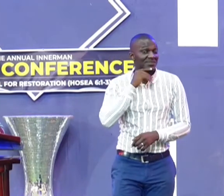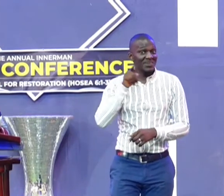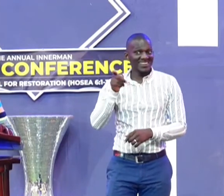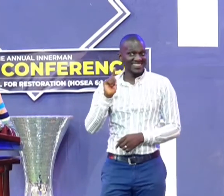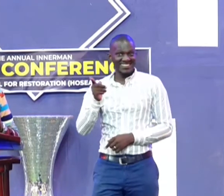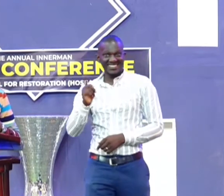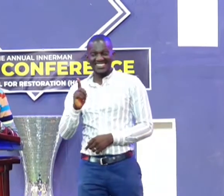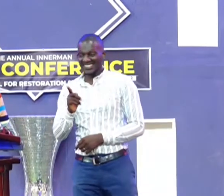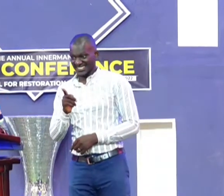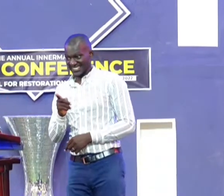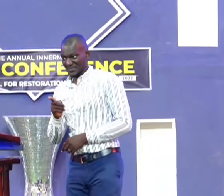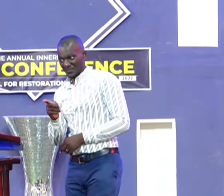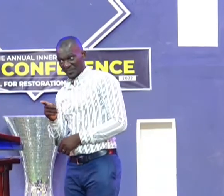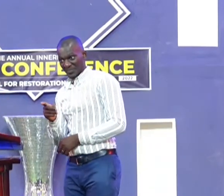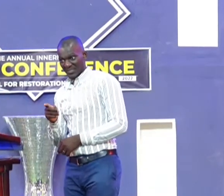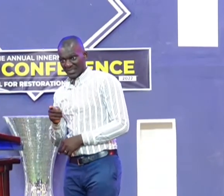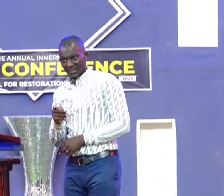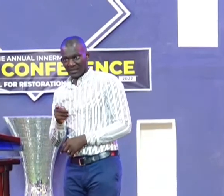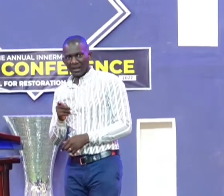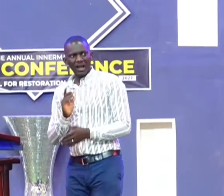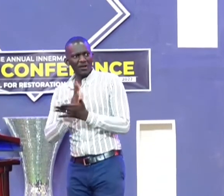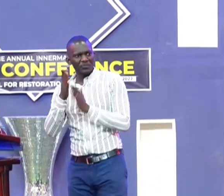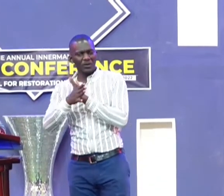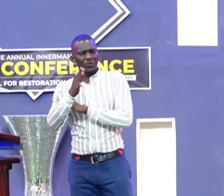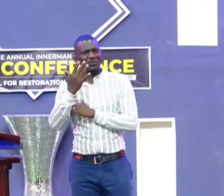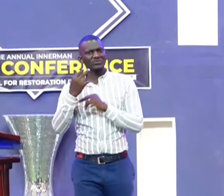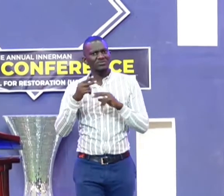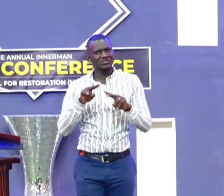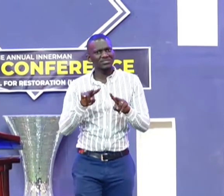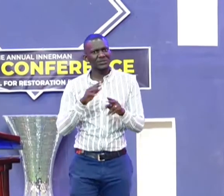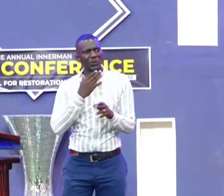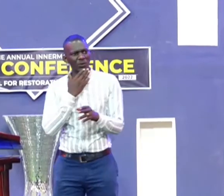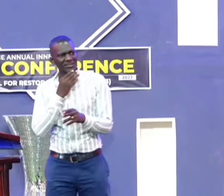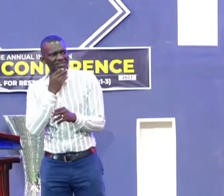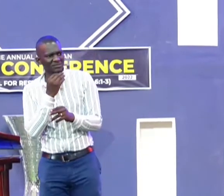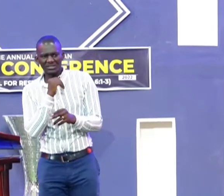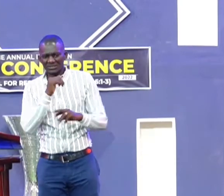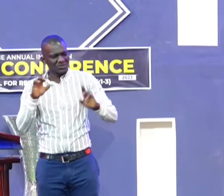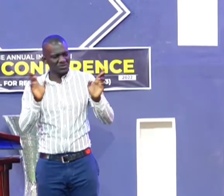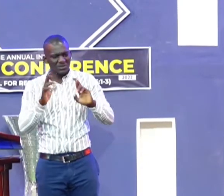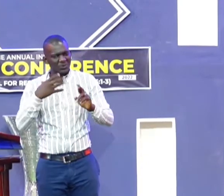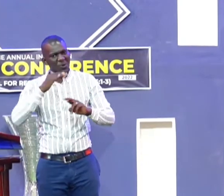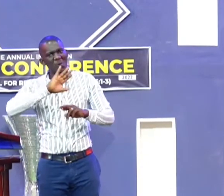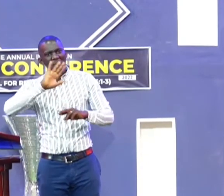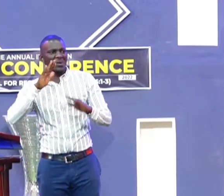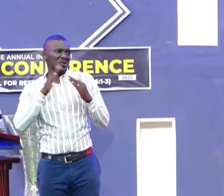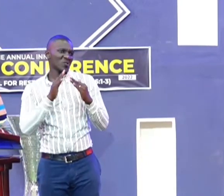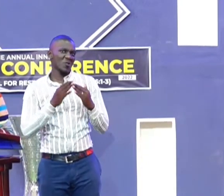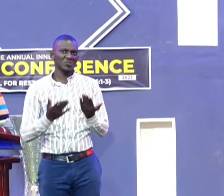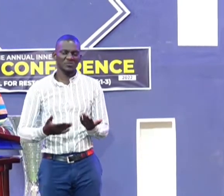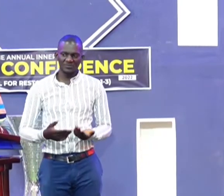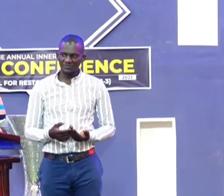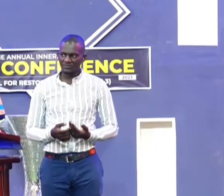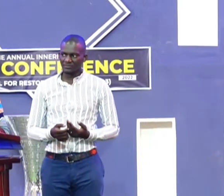This man Elimelech, the Lord considered it that he was not ready to